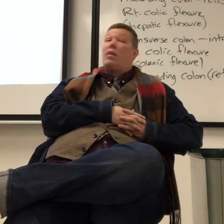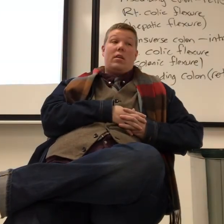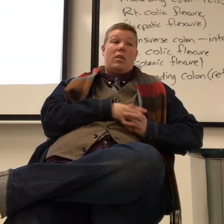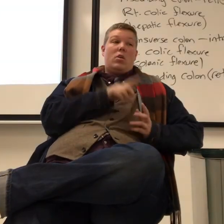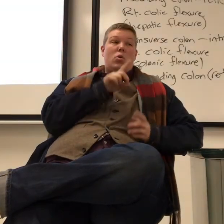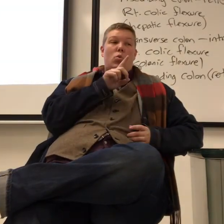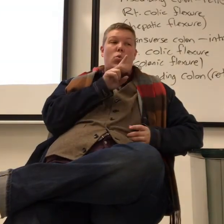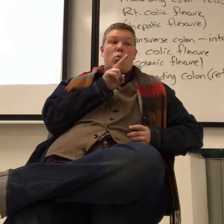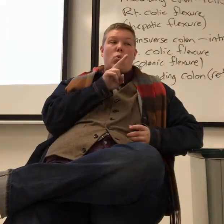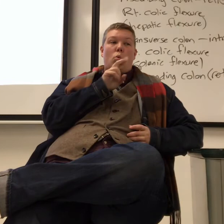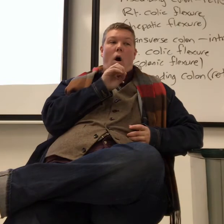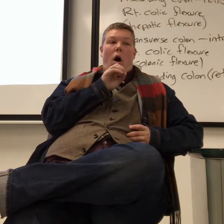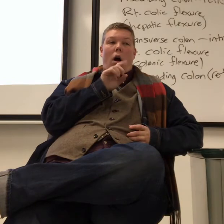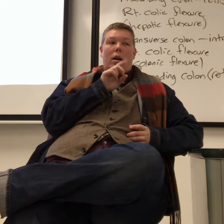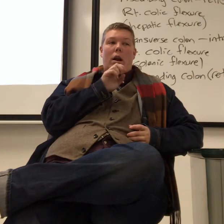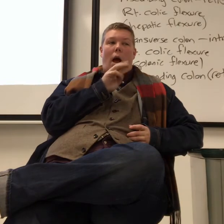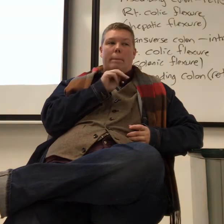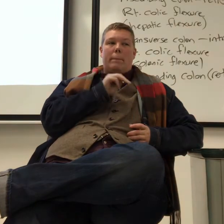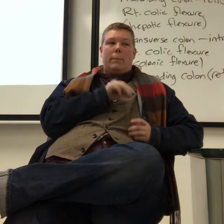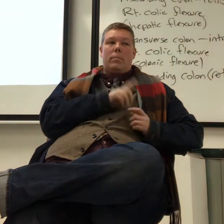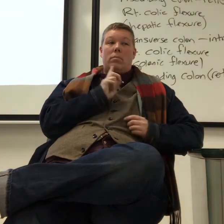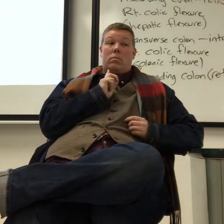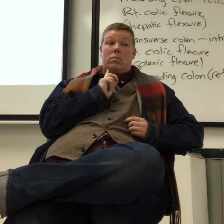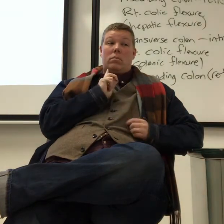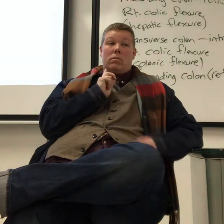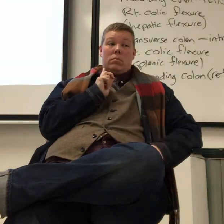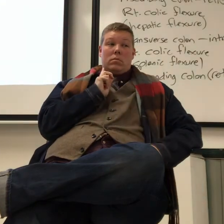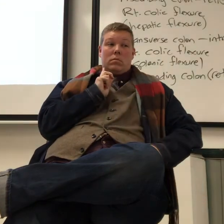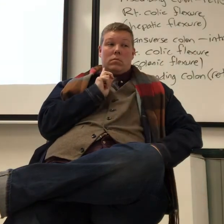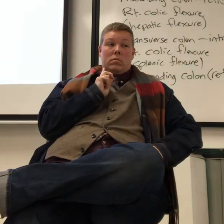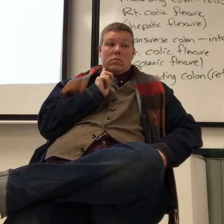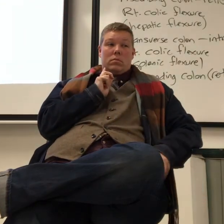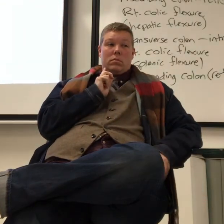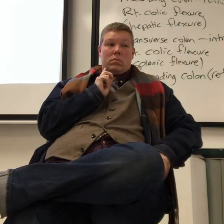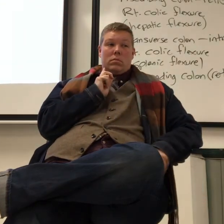Duodenum. What about 496?